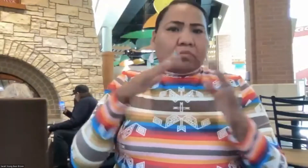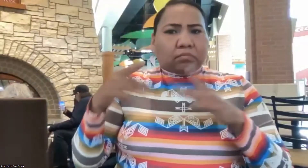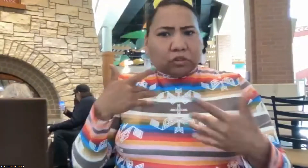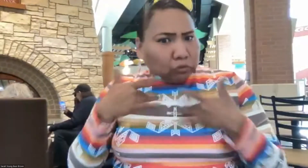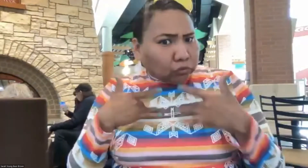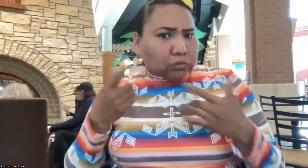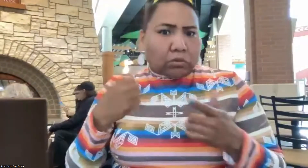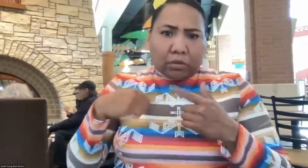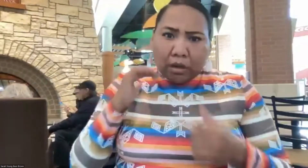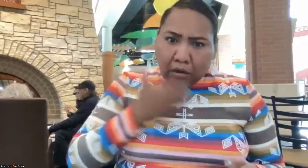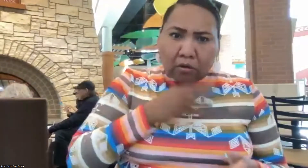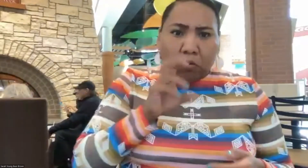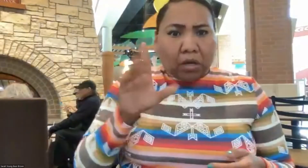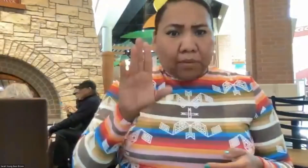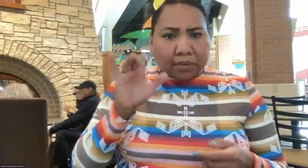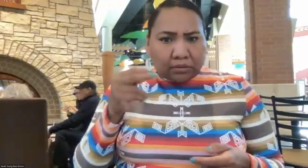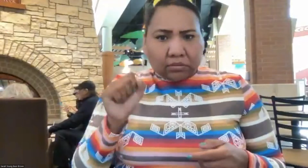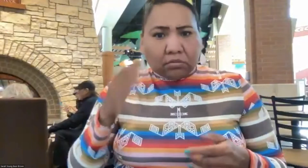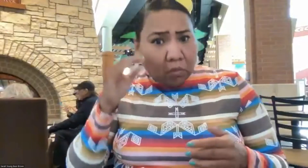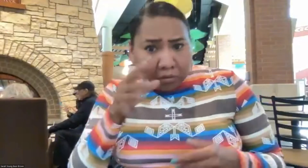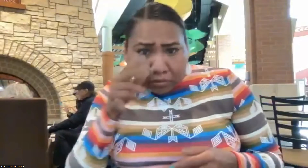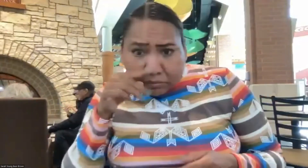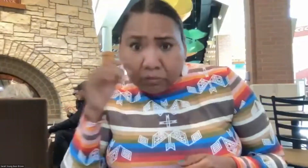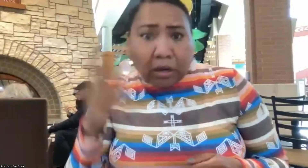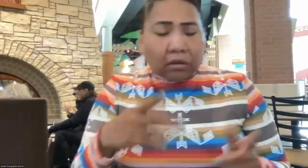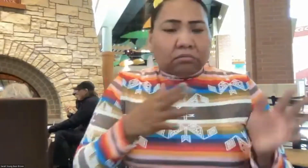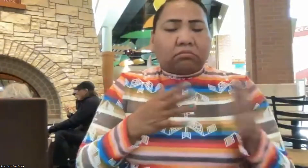night. My family, rightly so, was concerned.